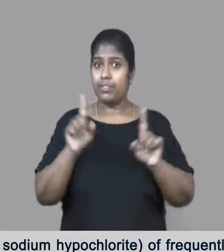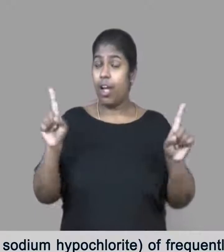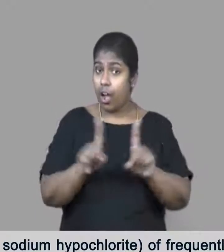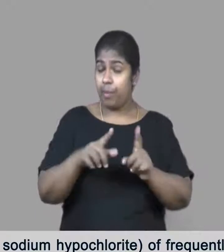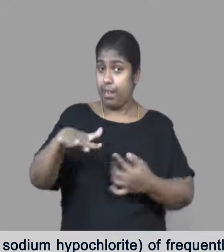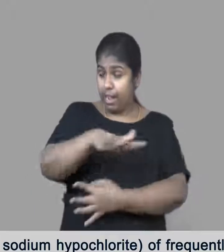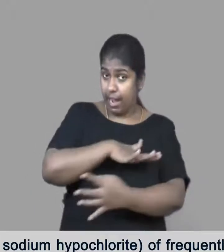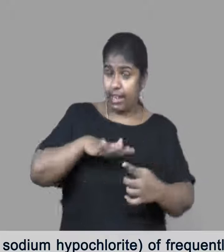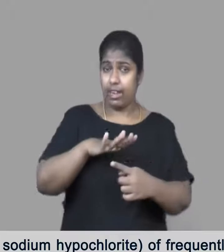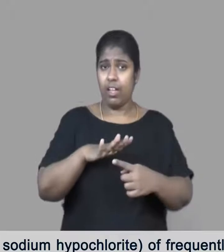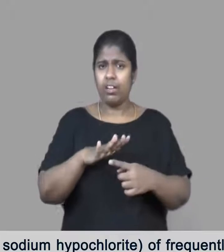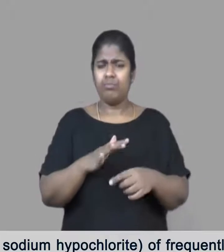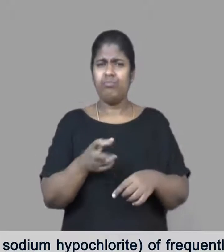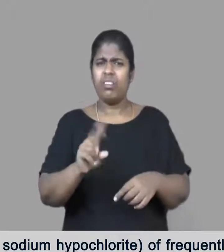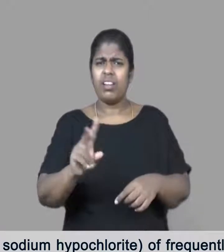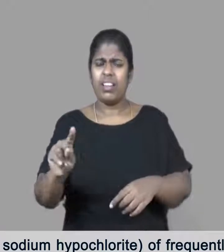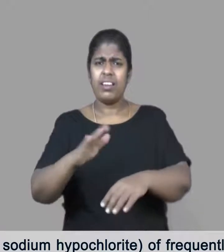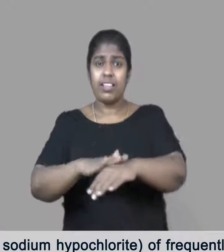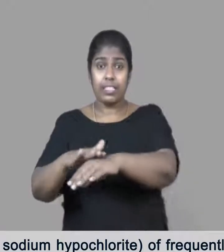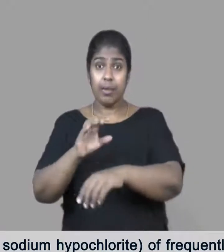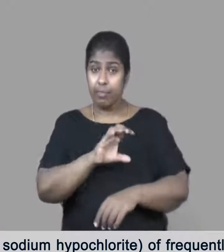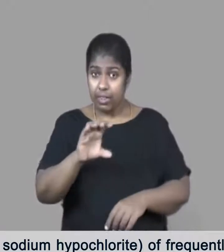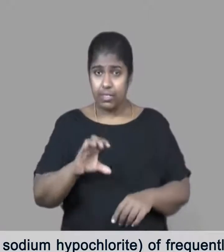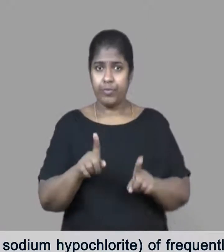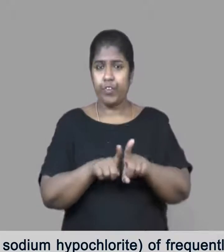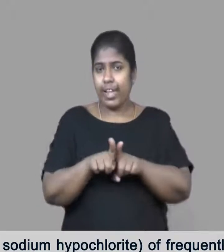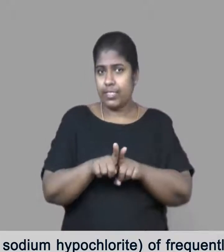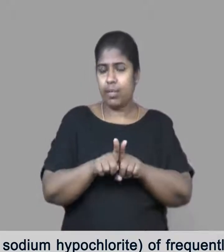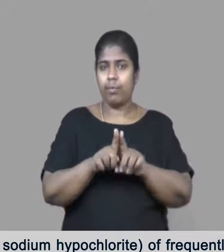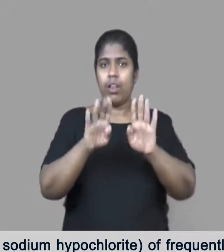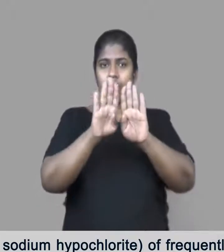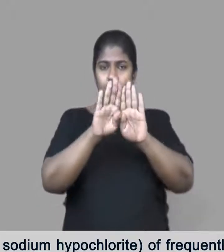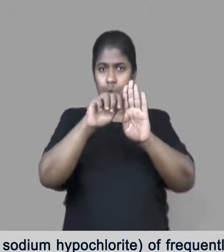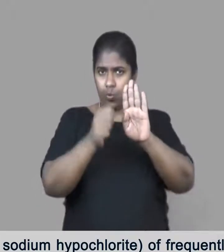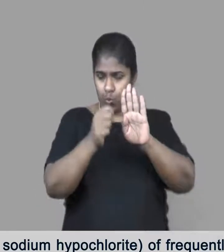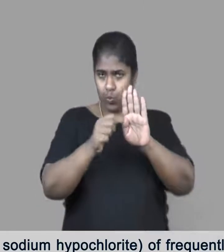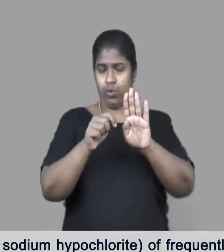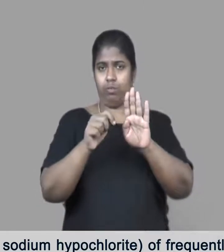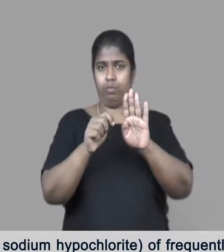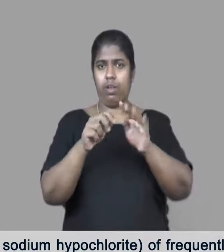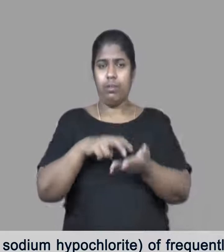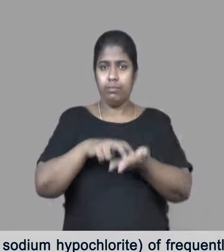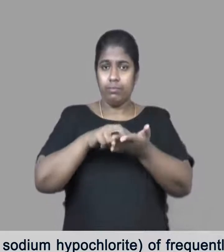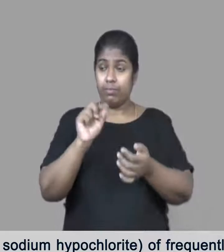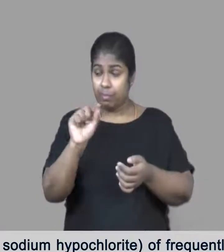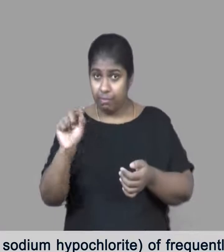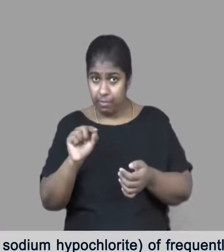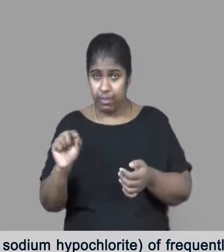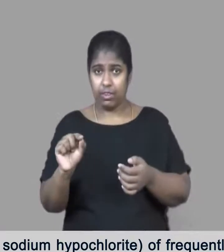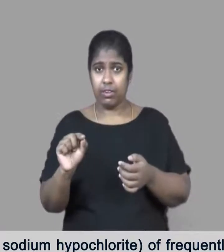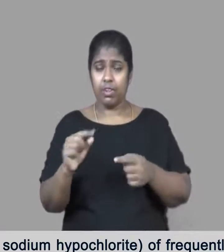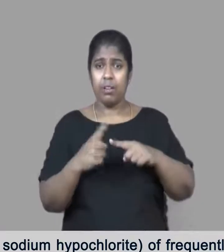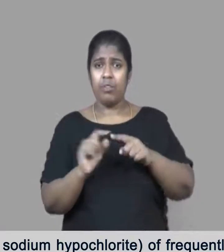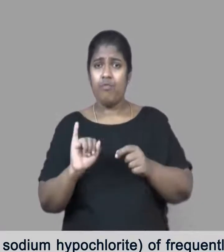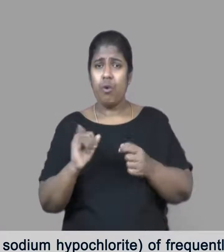Cleaning and regular disinfection using 1% sodium hypochlorite